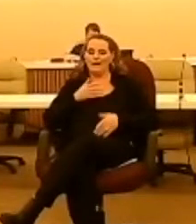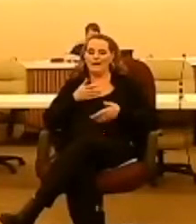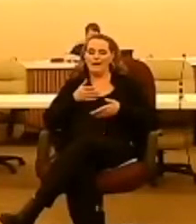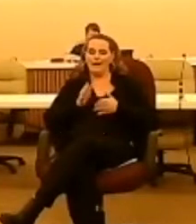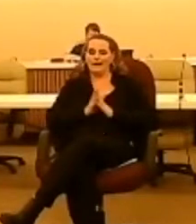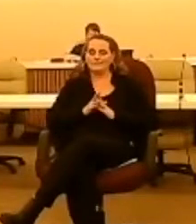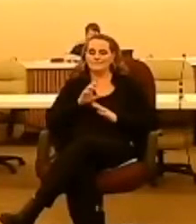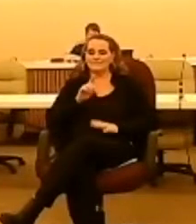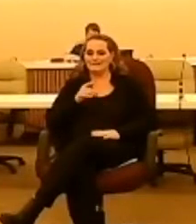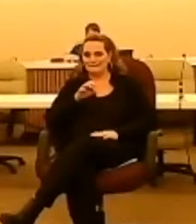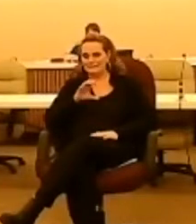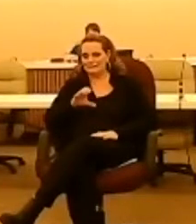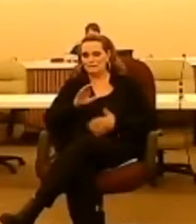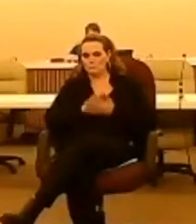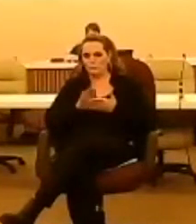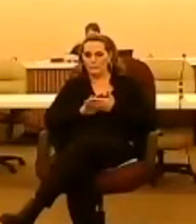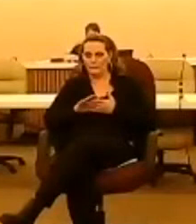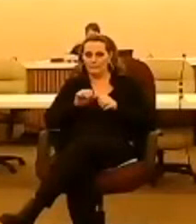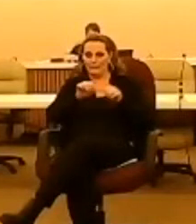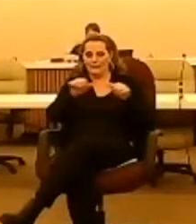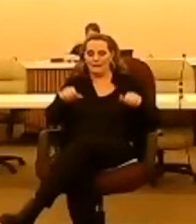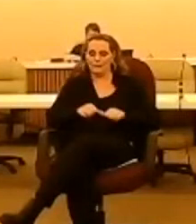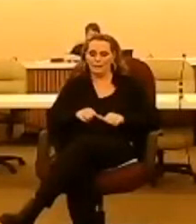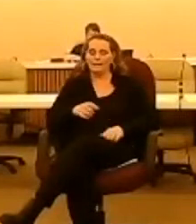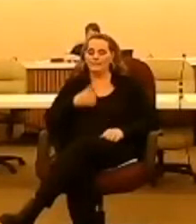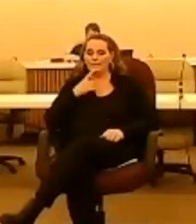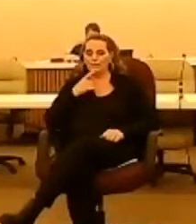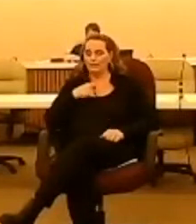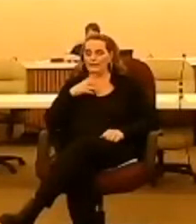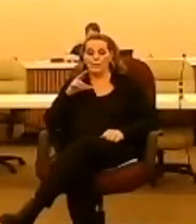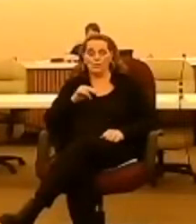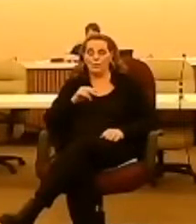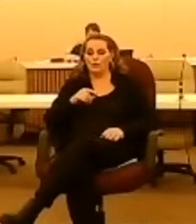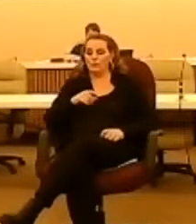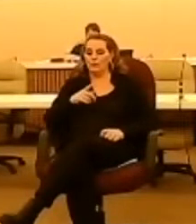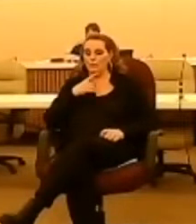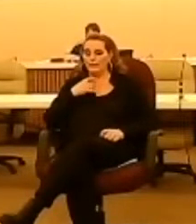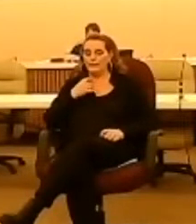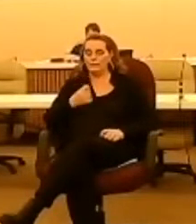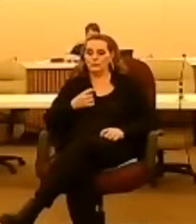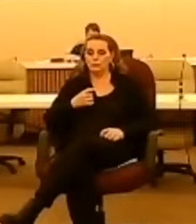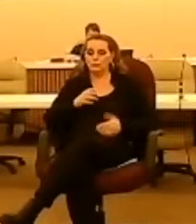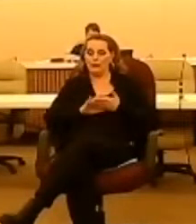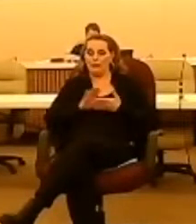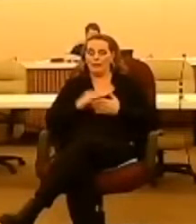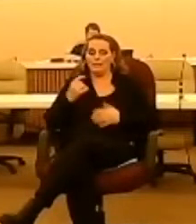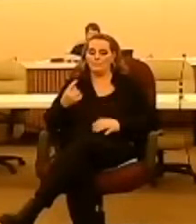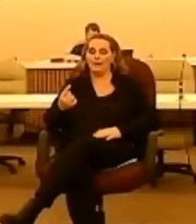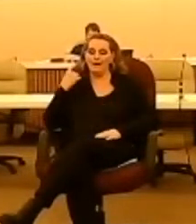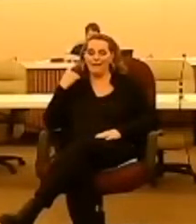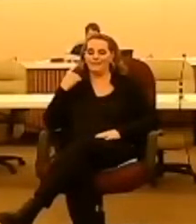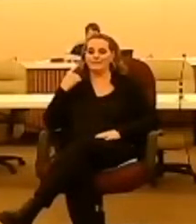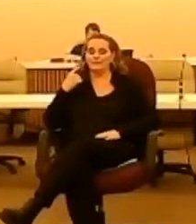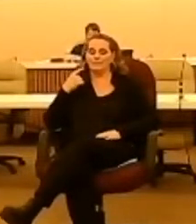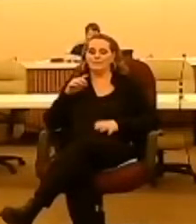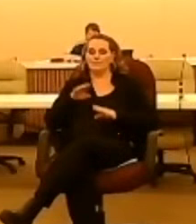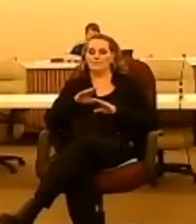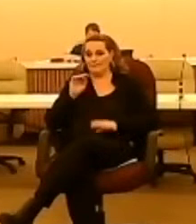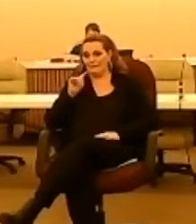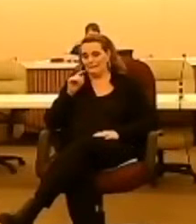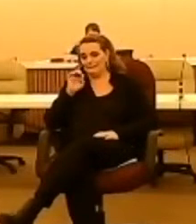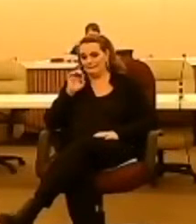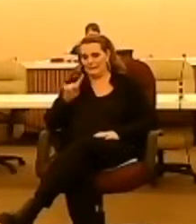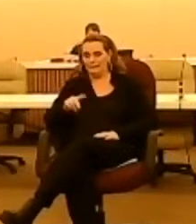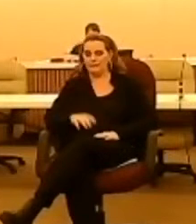they came check the site, and they said, no, we need to dig behind the tank in the land. So we called the